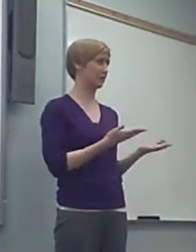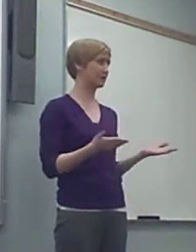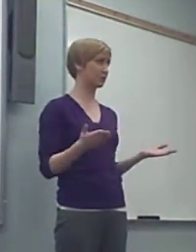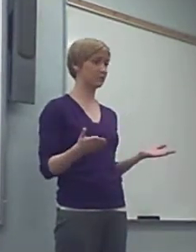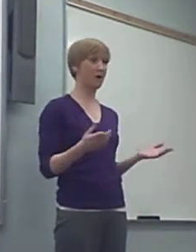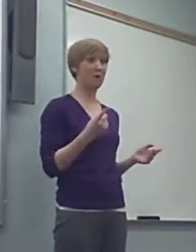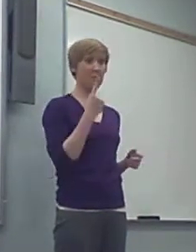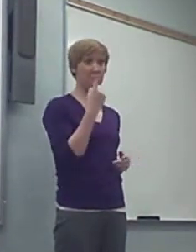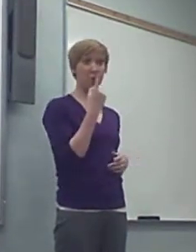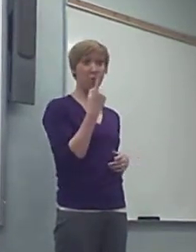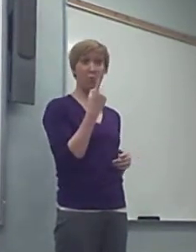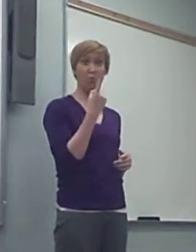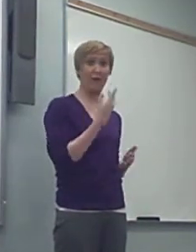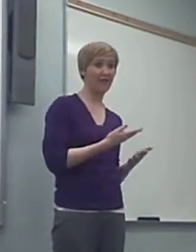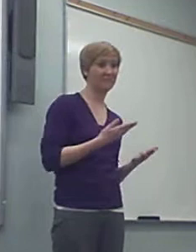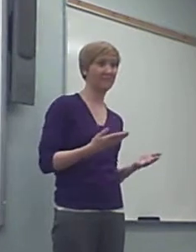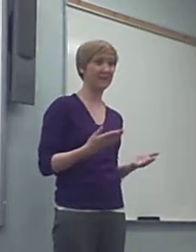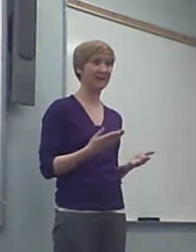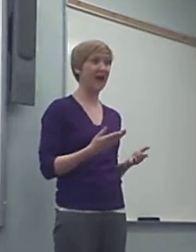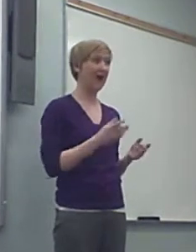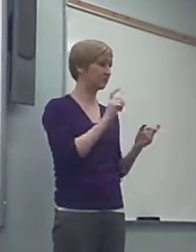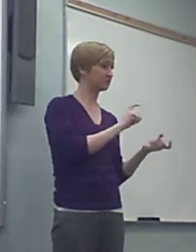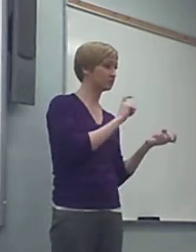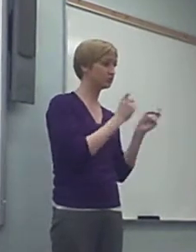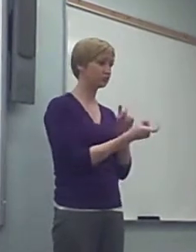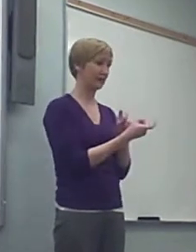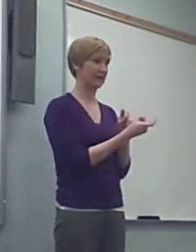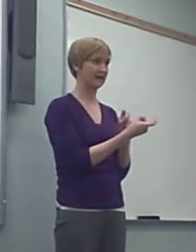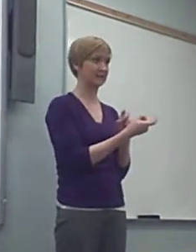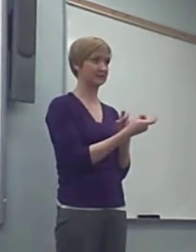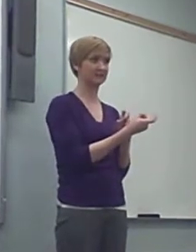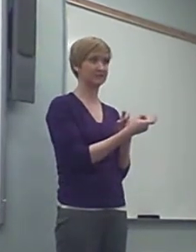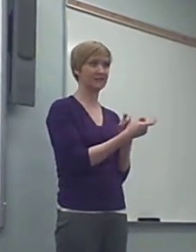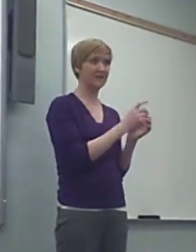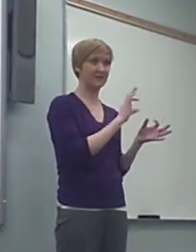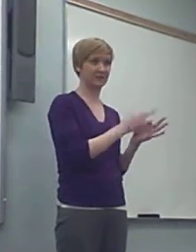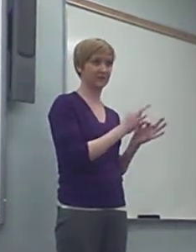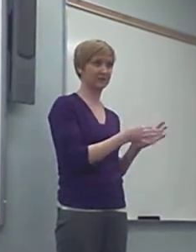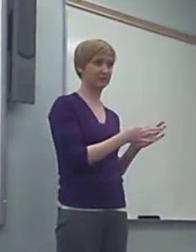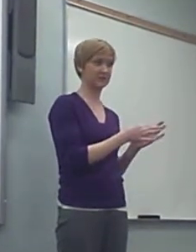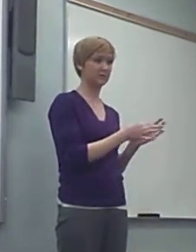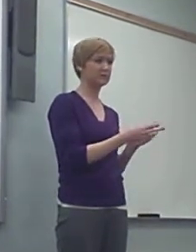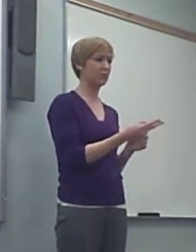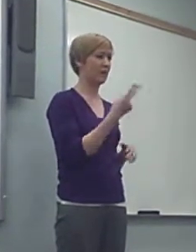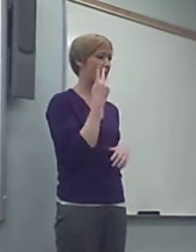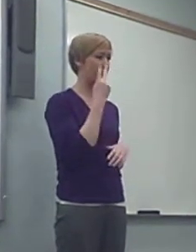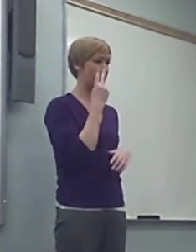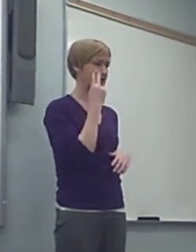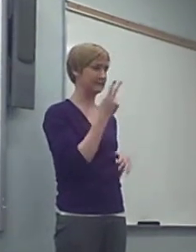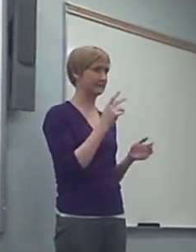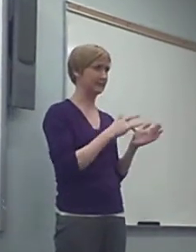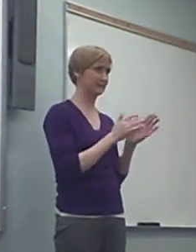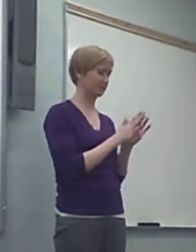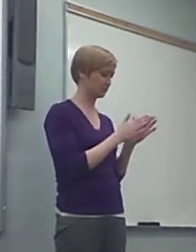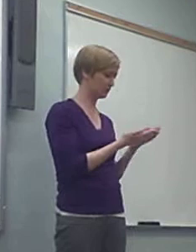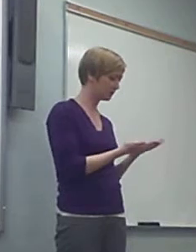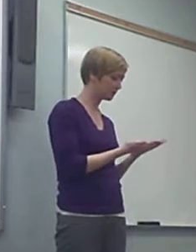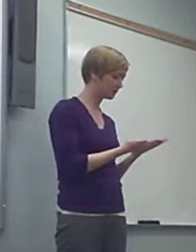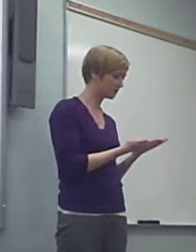quickly switch between translations. When I'm taking a look at a piece of scripture, I am oftentimes wanting to see it in another